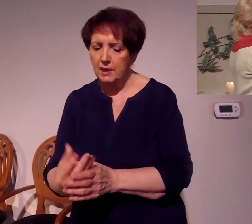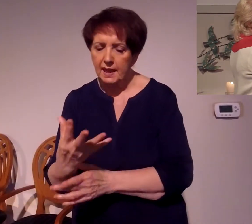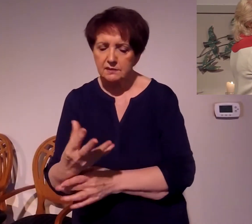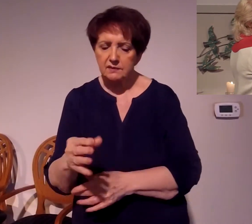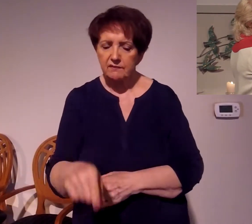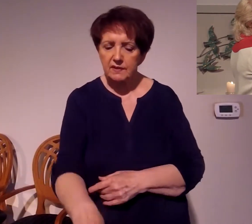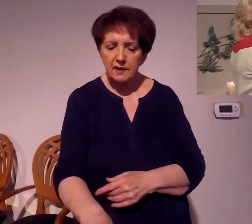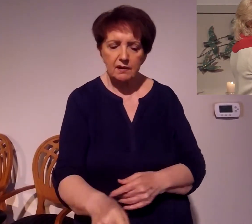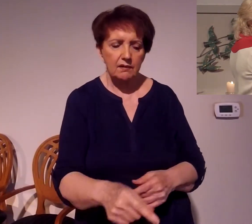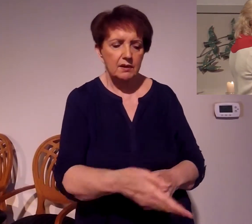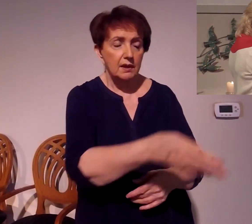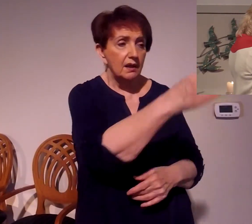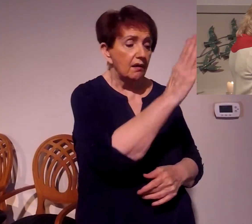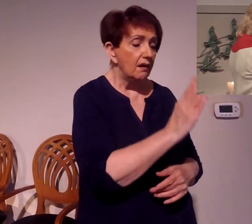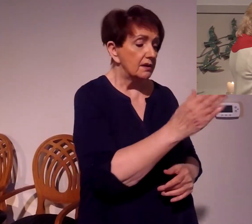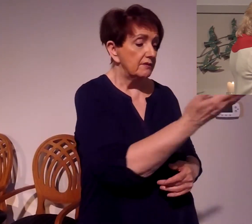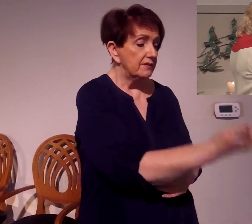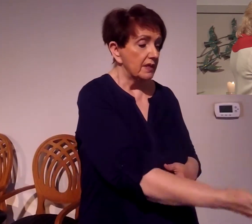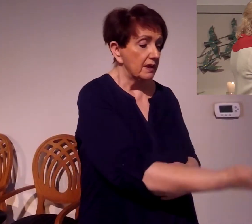there.